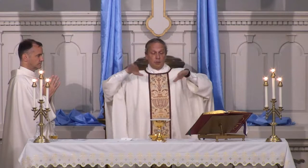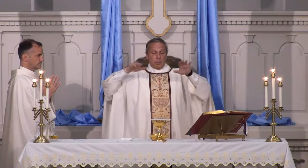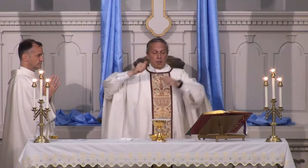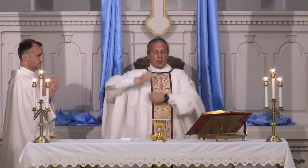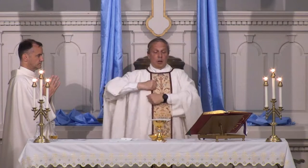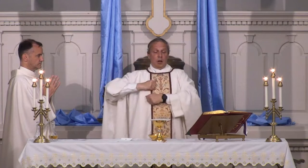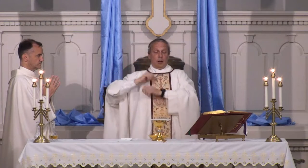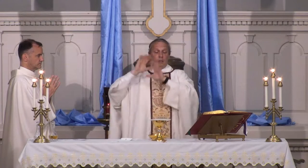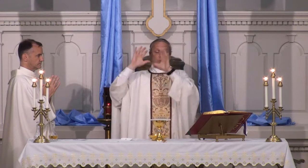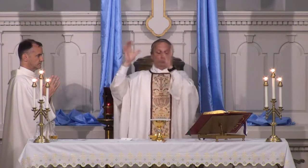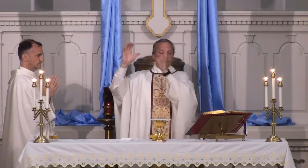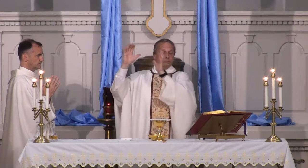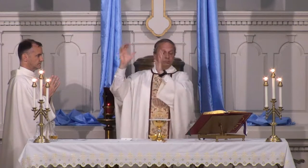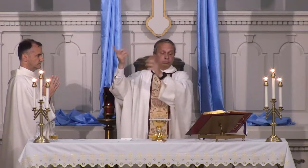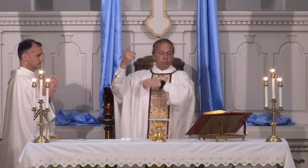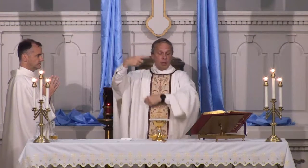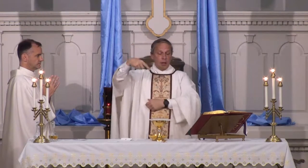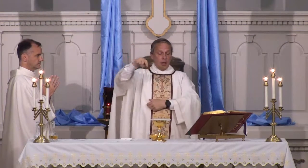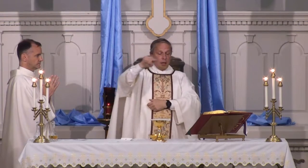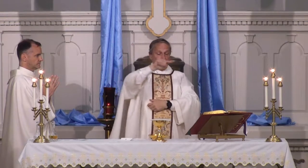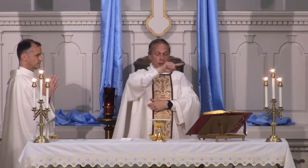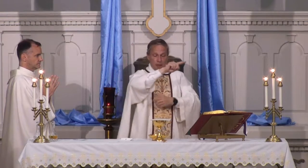with the angelic hosts